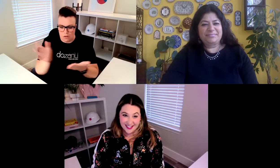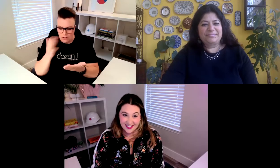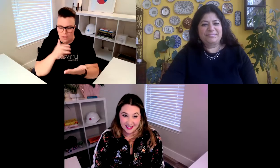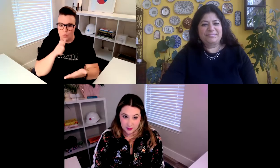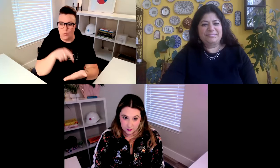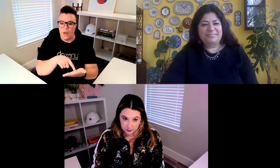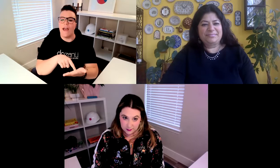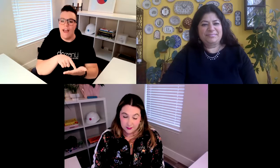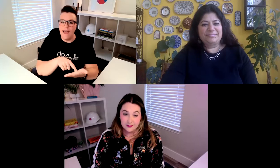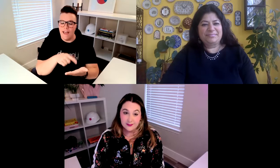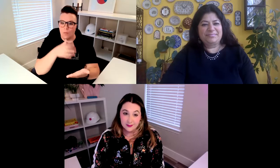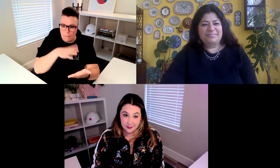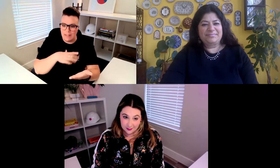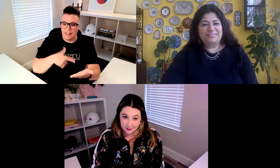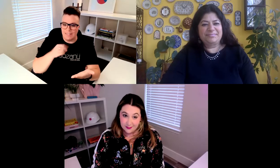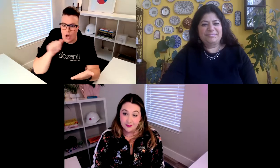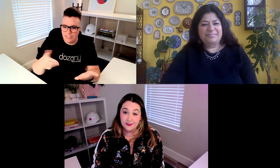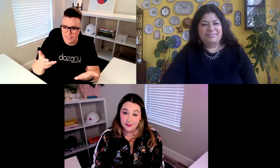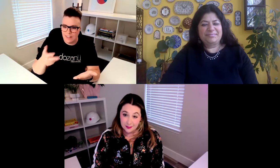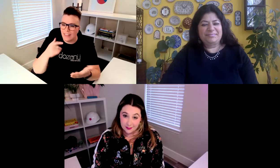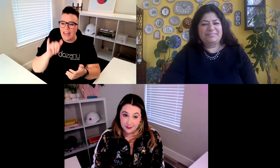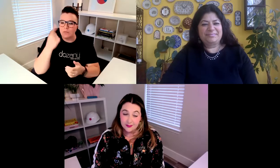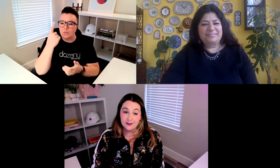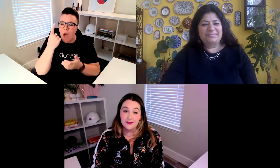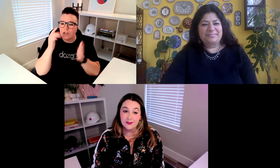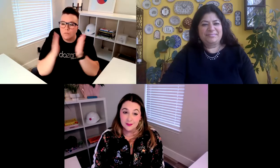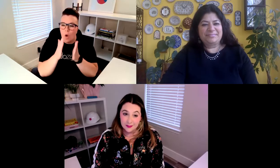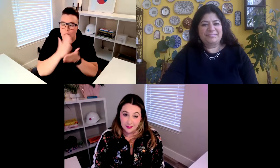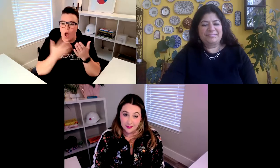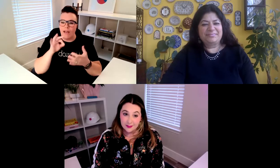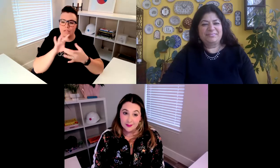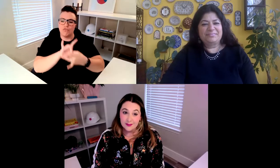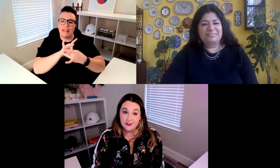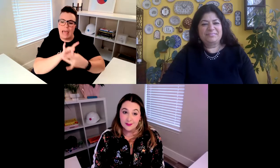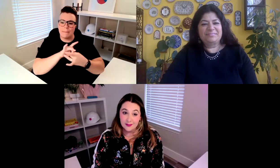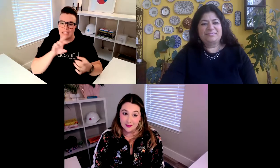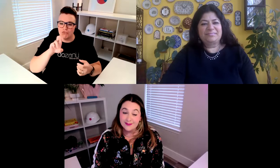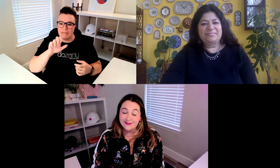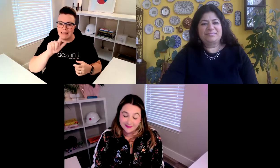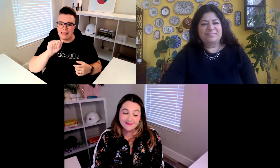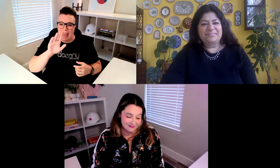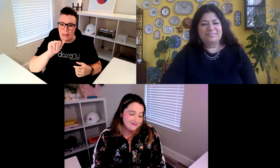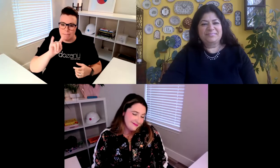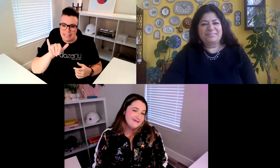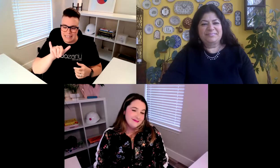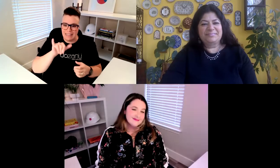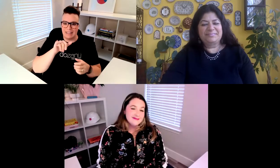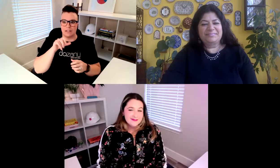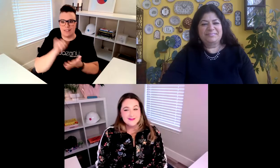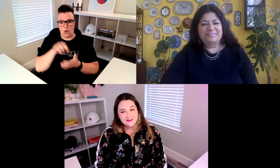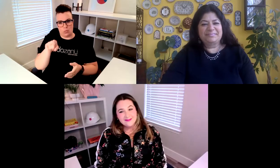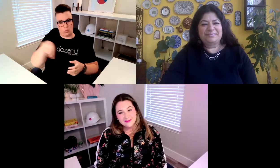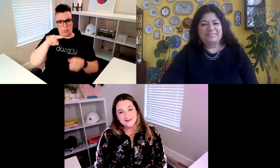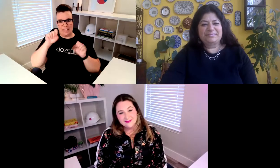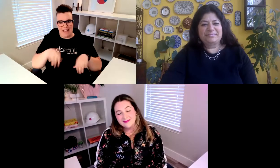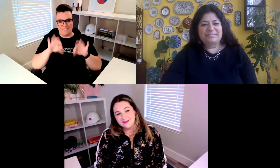know, environment. For me, I could say, I'm a woman. I live in Austin, Texas. Maybe another woman out there from Austin, Texas, reading this, saying, oh, this is so relatable